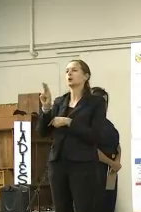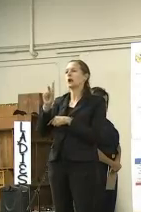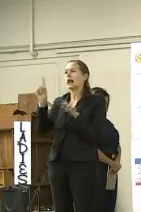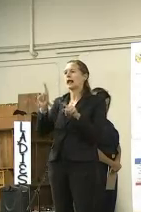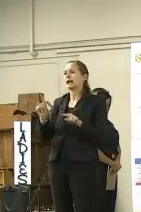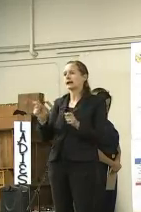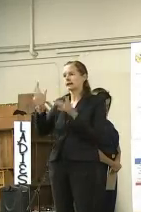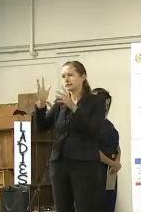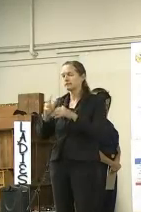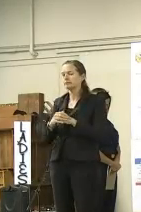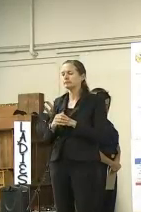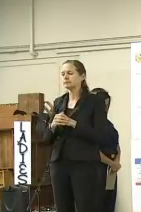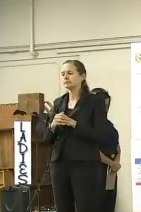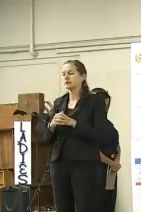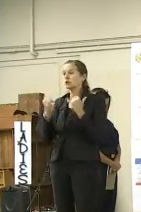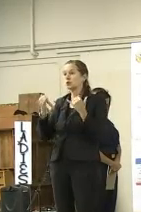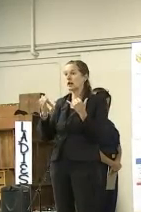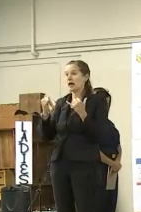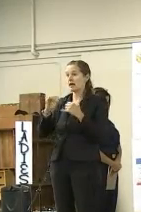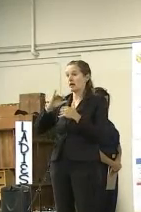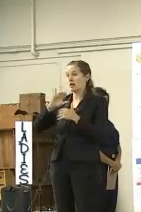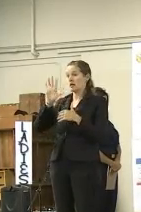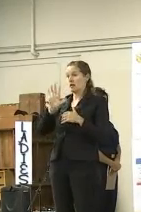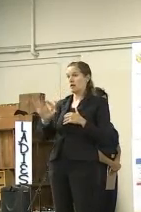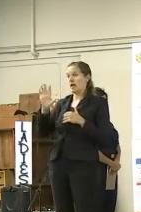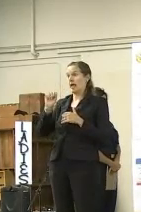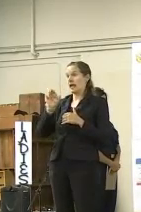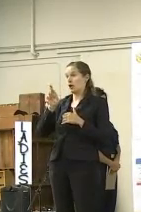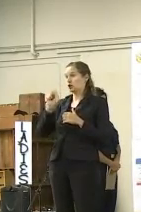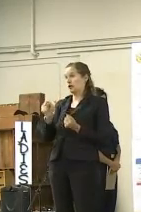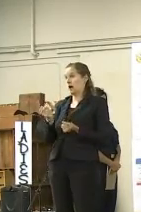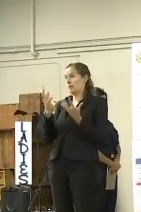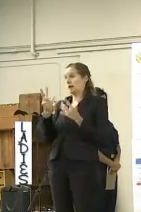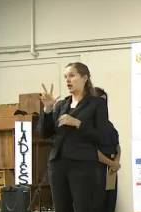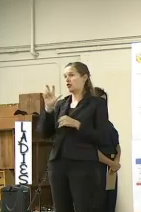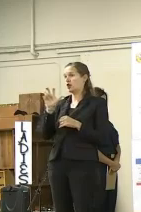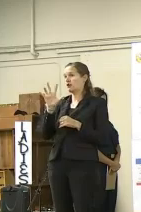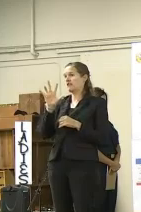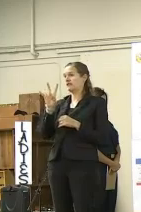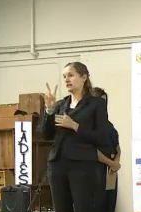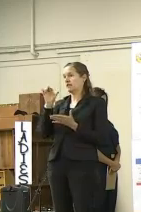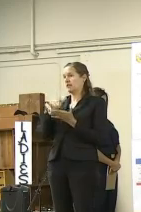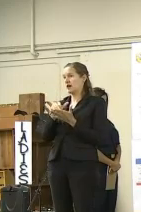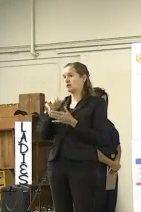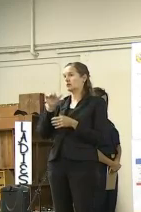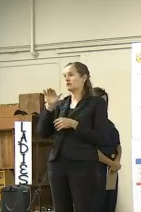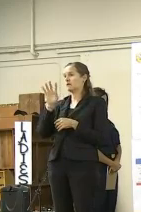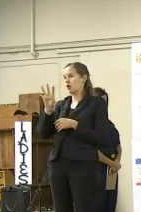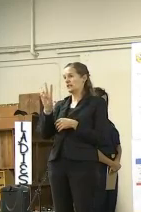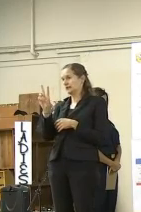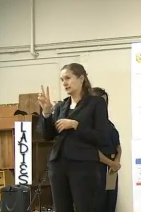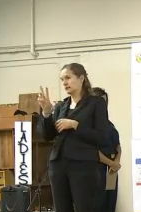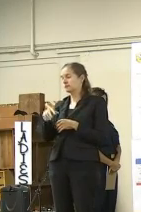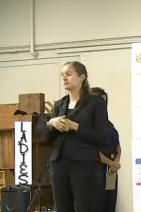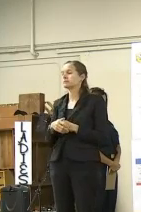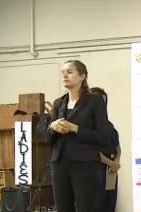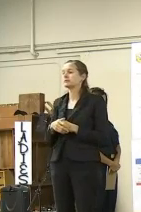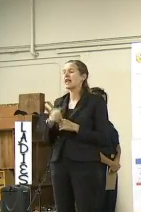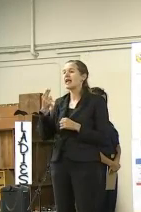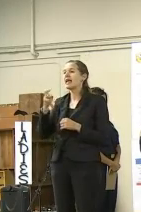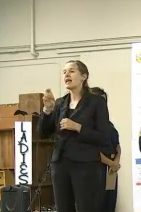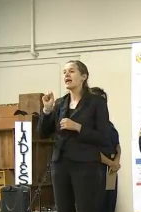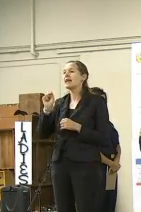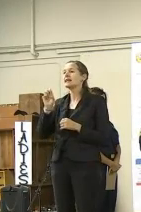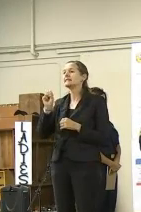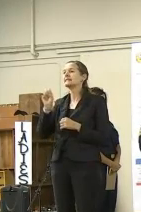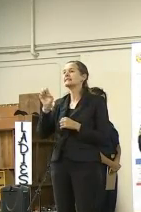today, the entire complex, once again, acres-wise, is sitting at 357,046 acres. The Hennessy Fire over